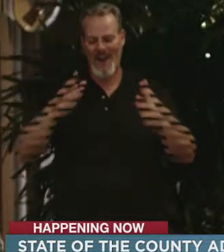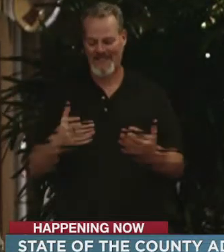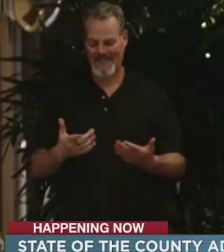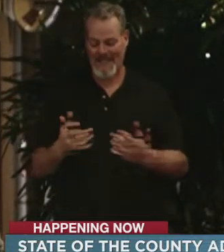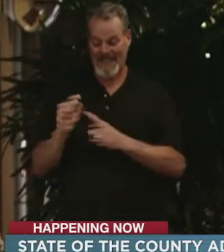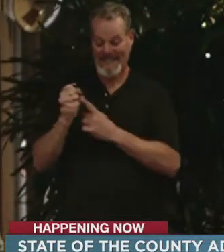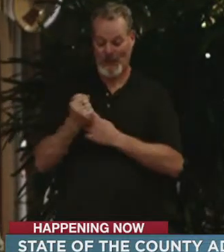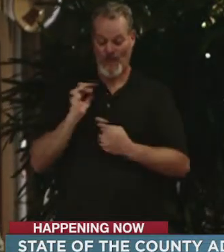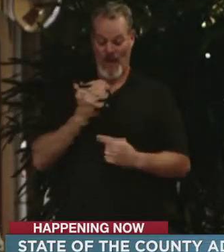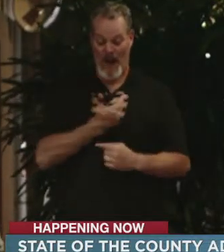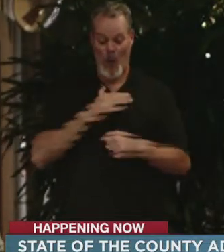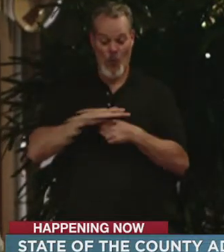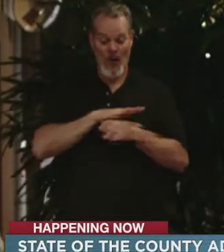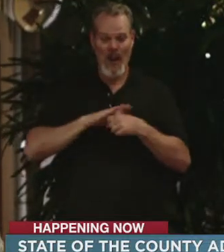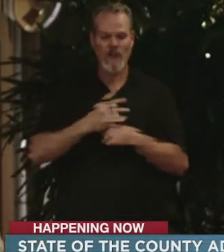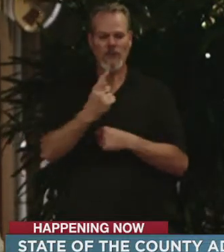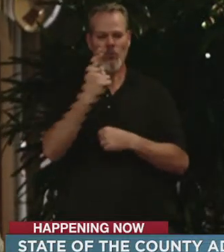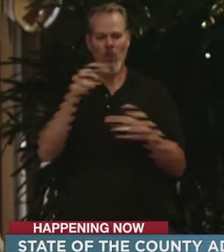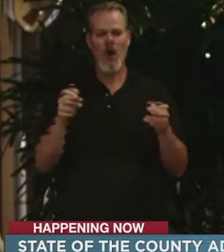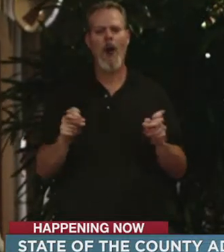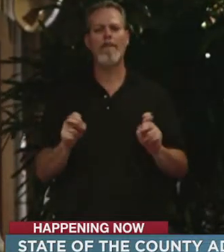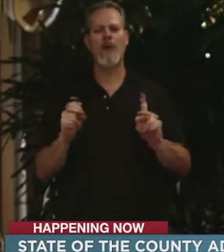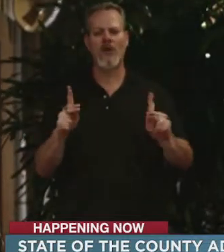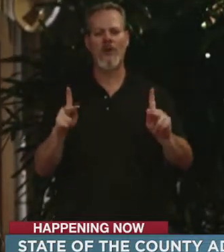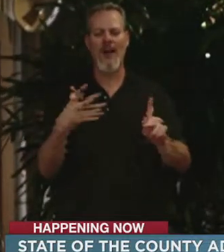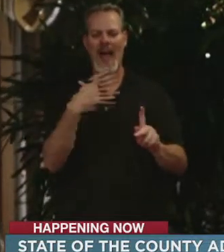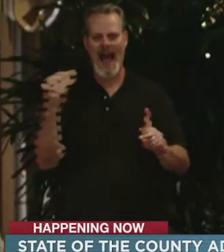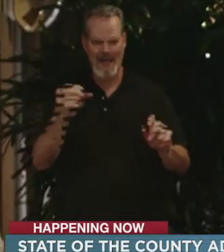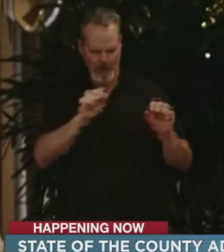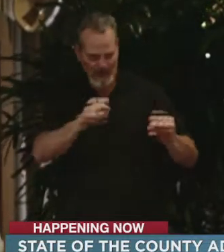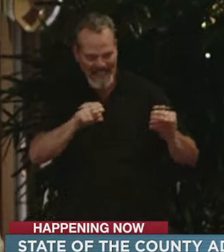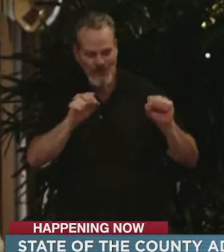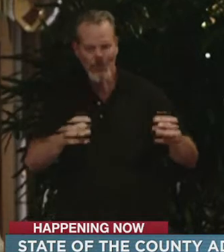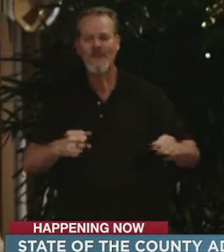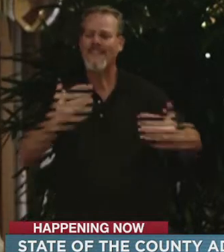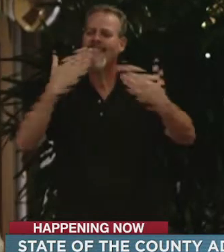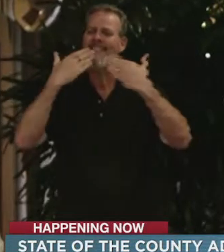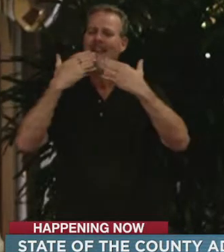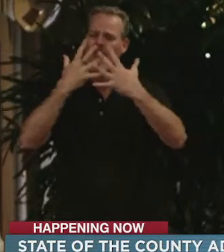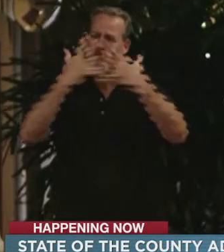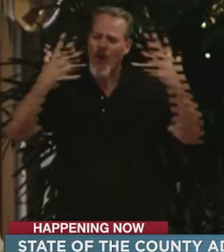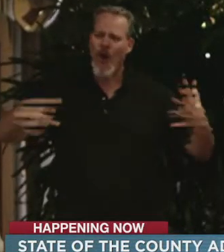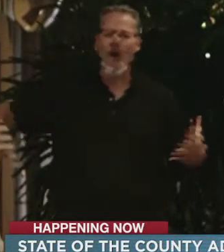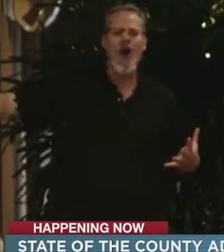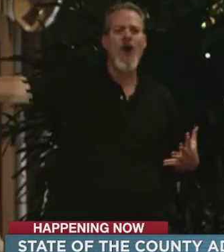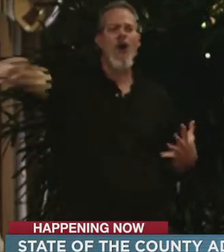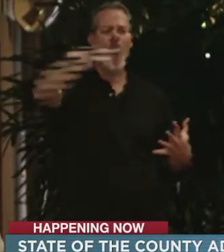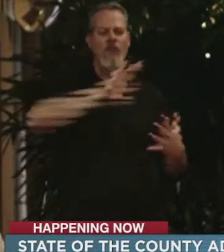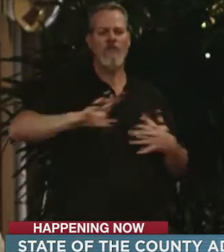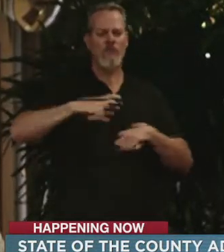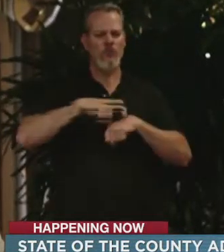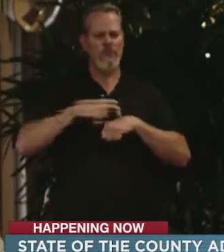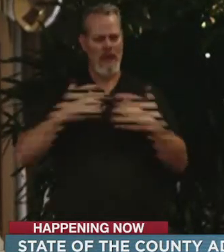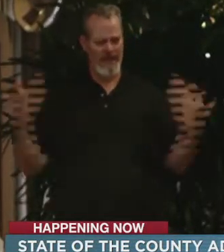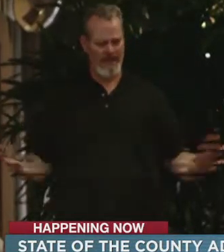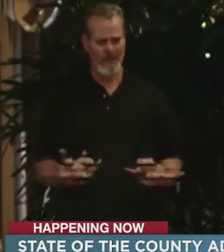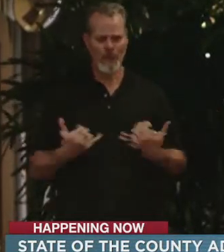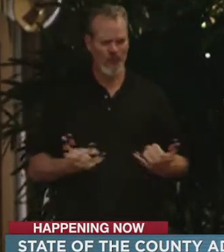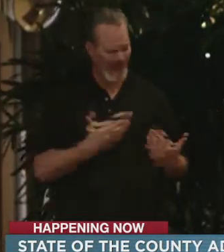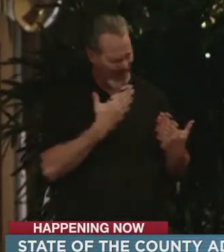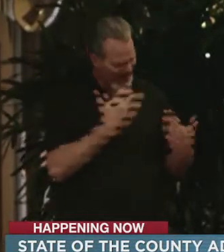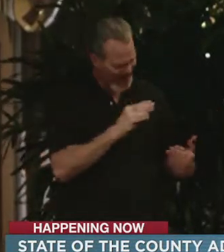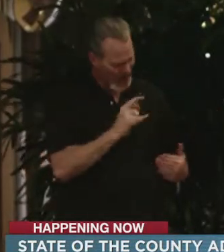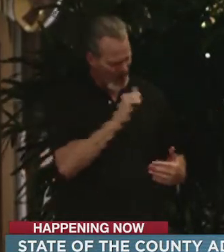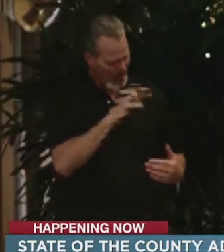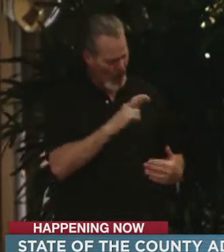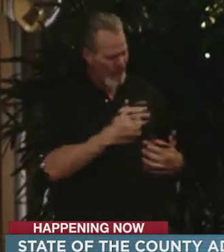is one of opportunity and potential. So thank you all for your time today. Thank you, Mr. Mayor, for the